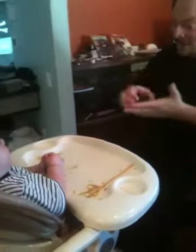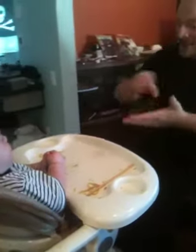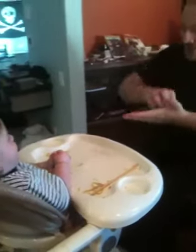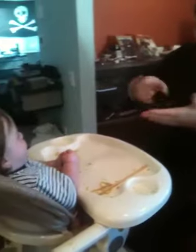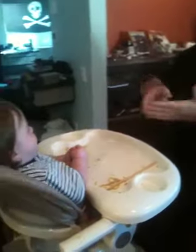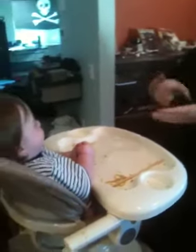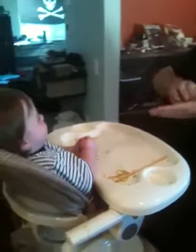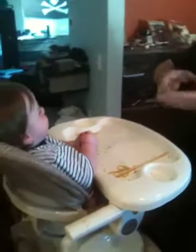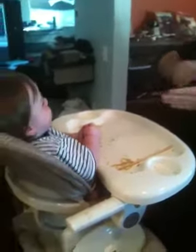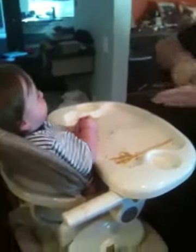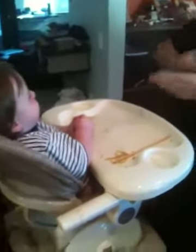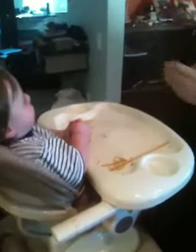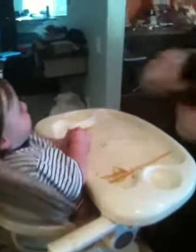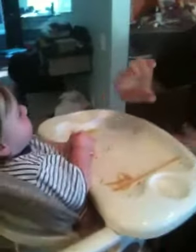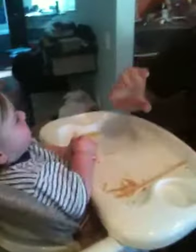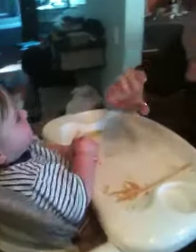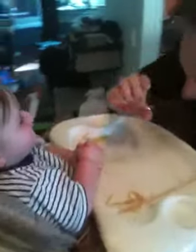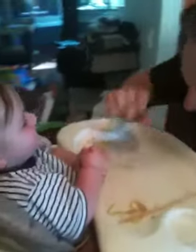Cookie, cookie, cookie starts with C!